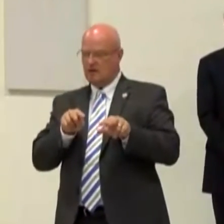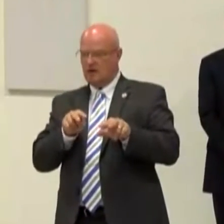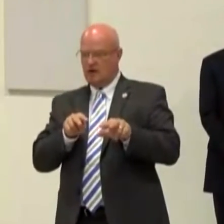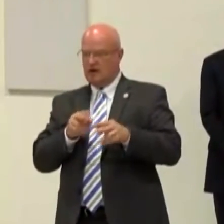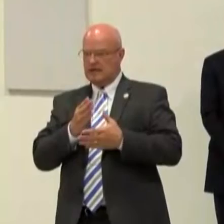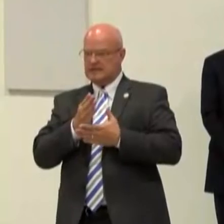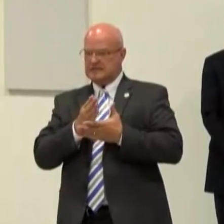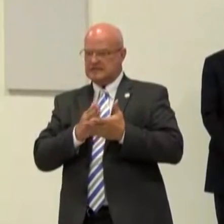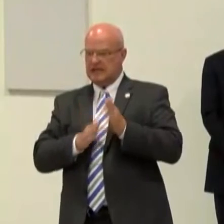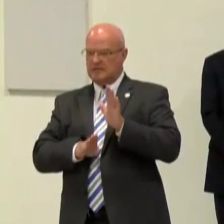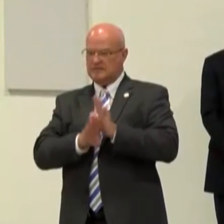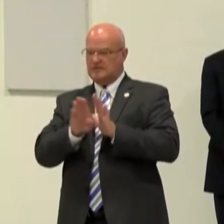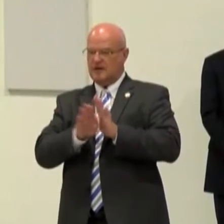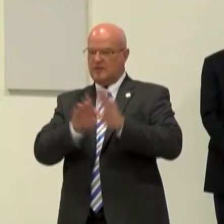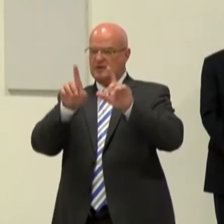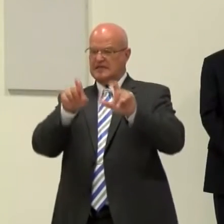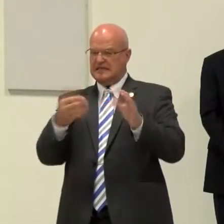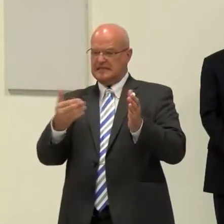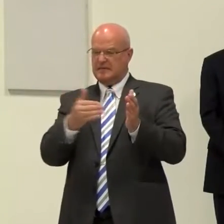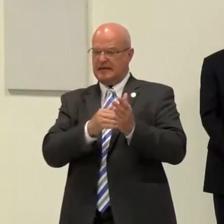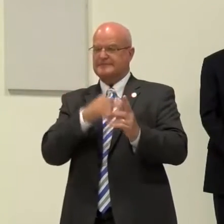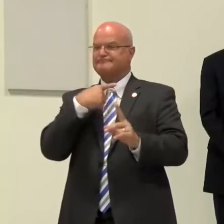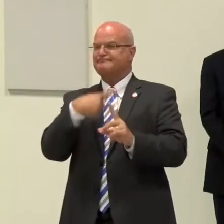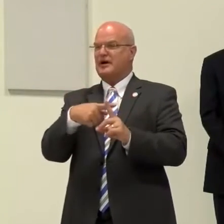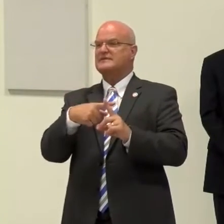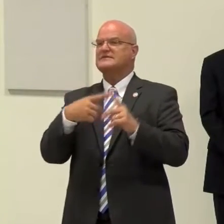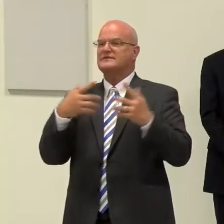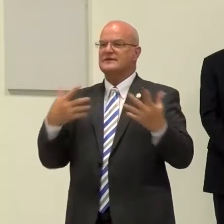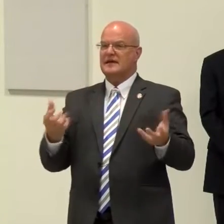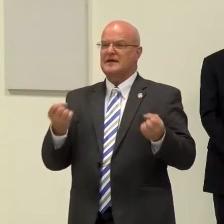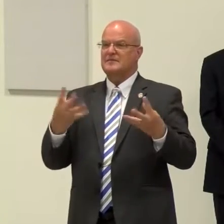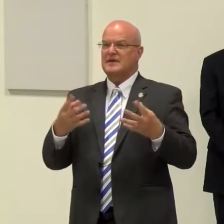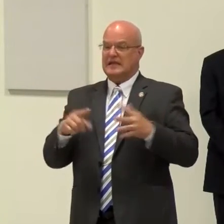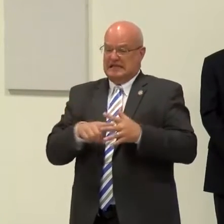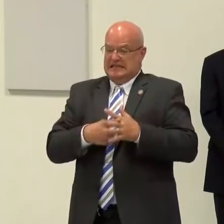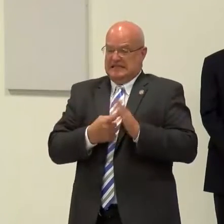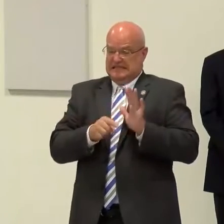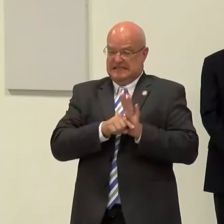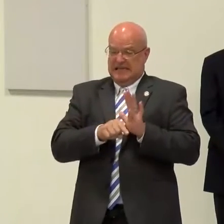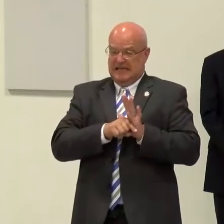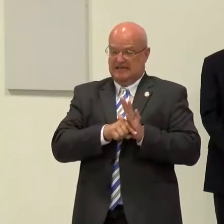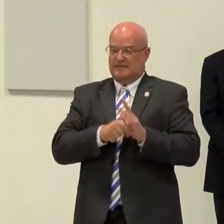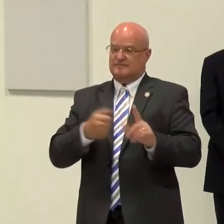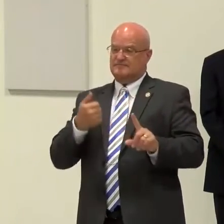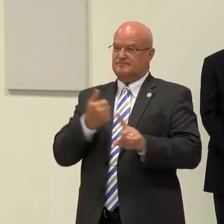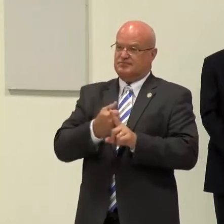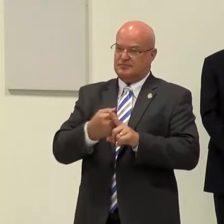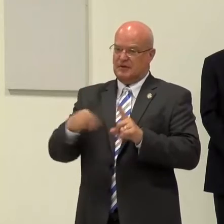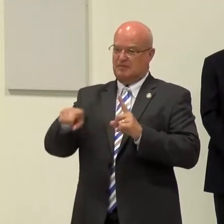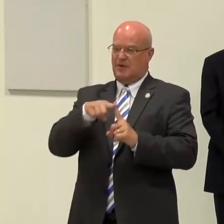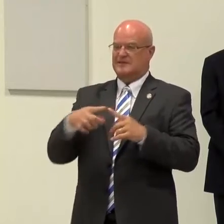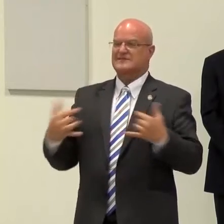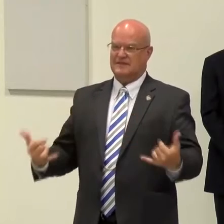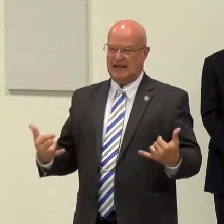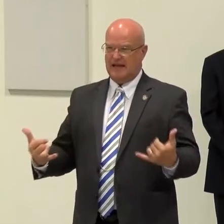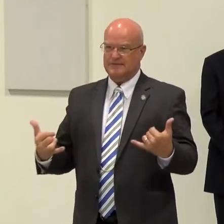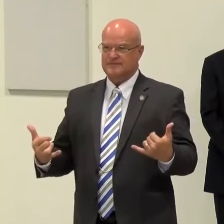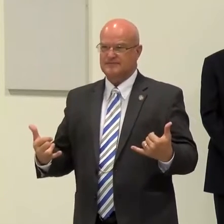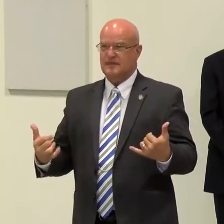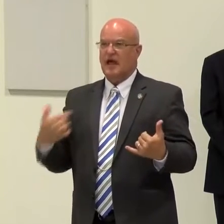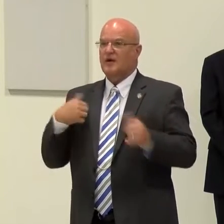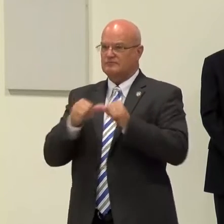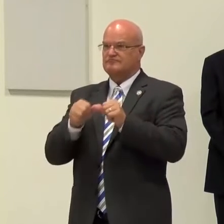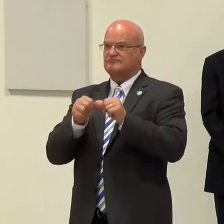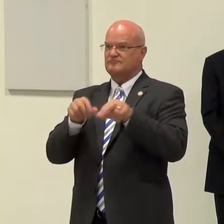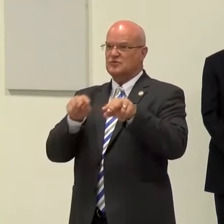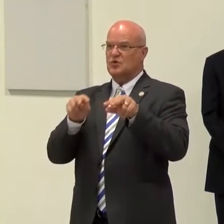developed symptoms. We tested them again, and many of those who initially tested negative have now tested positive. And we'll